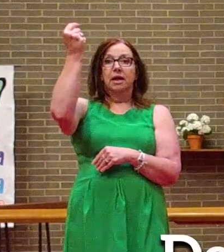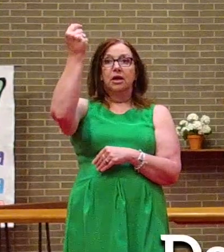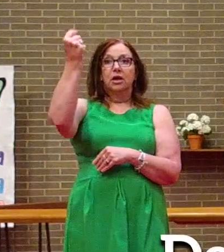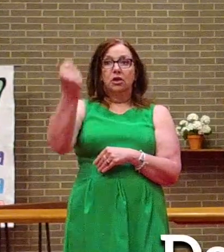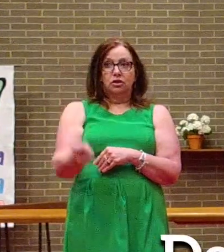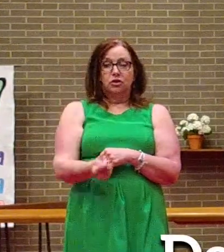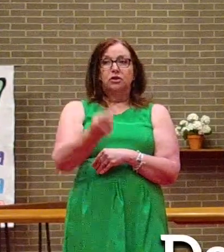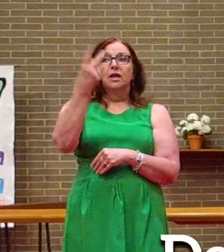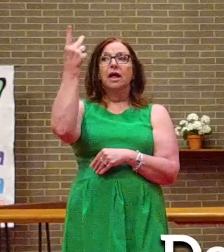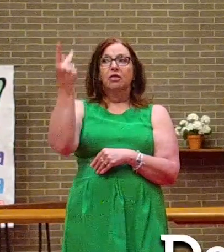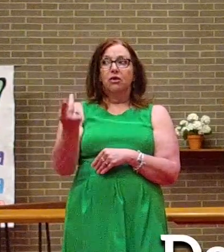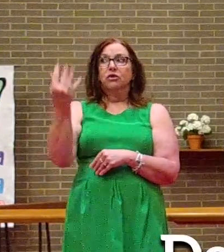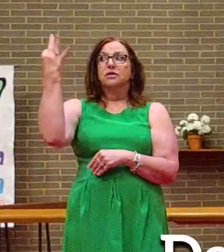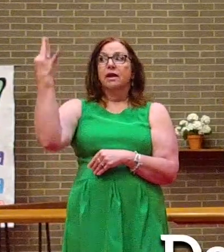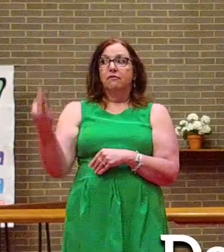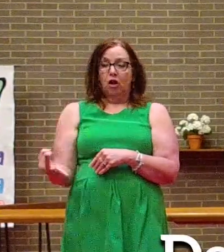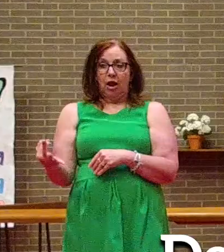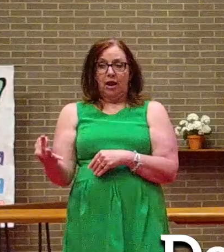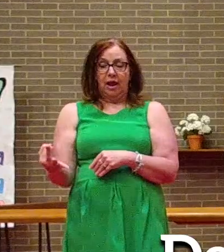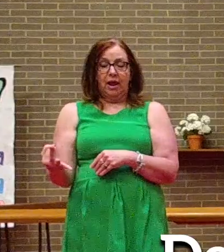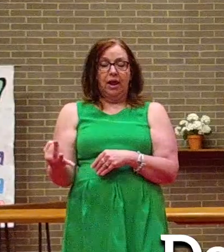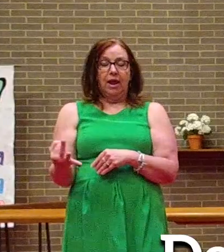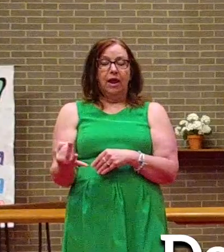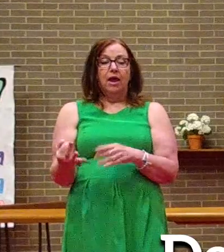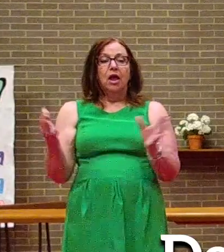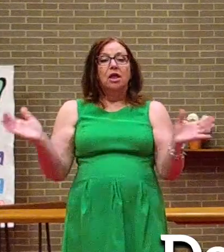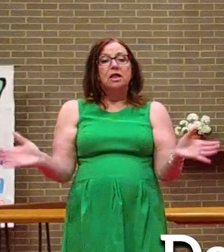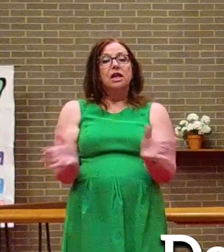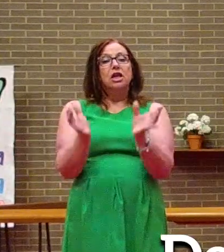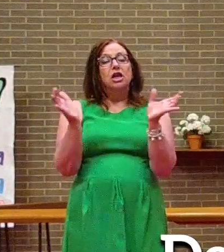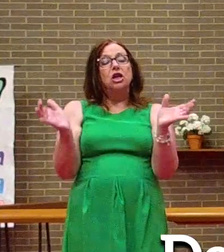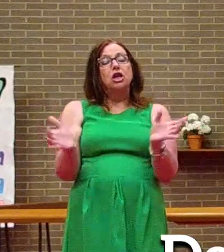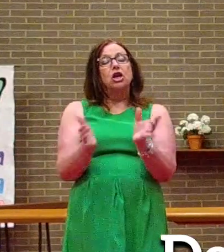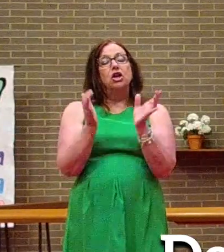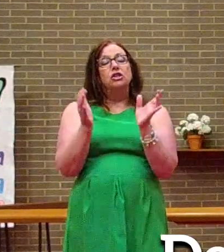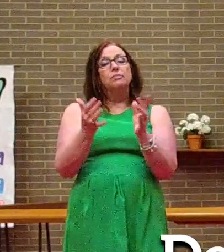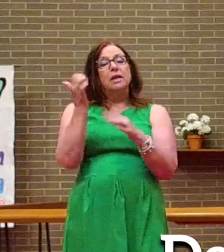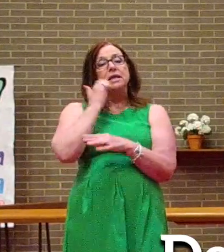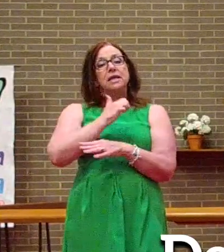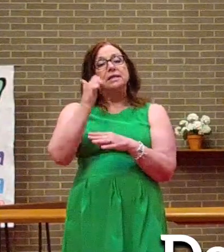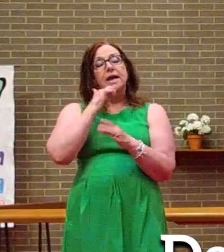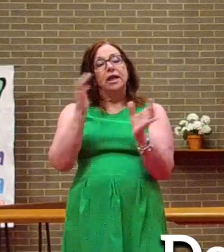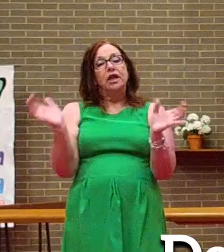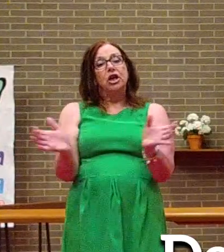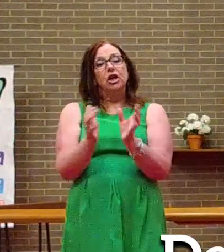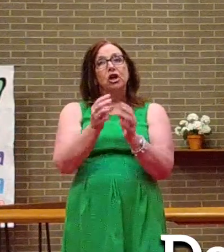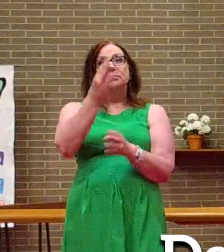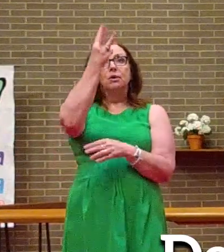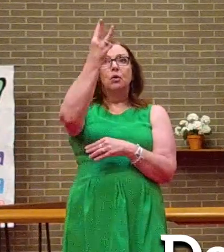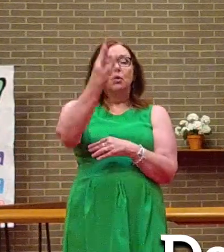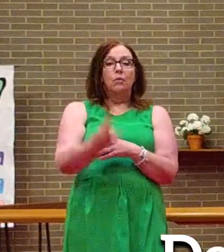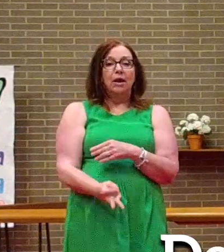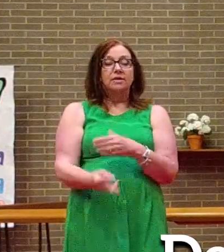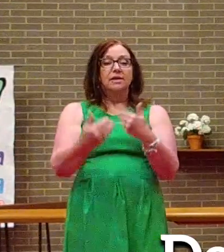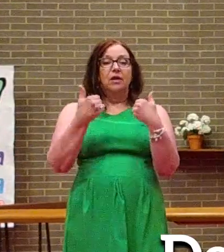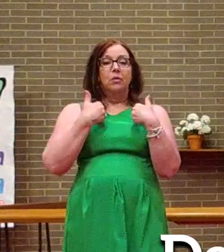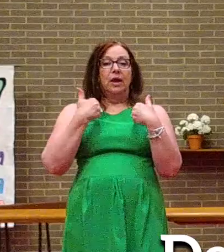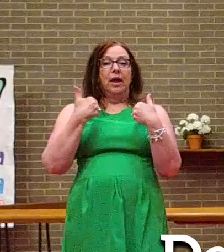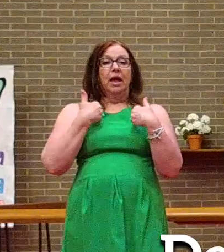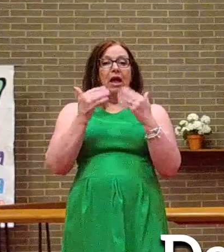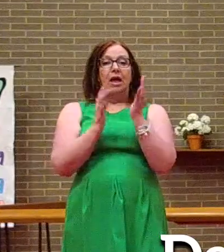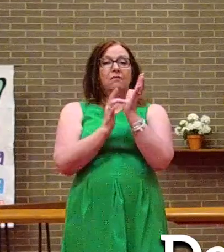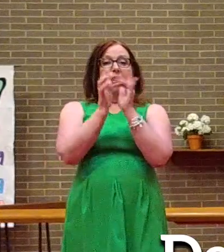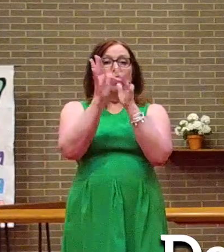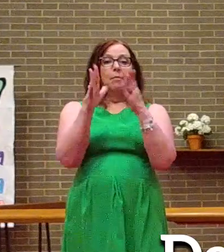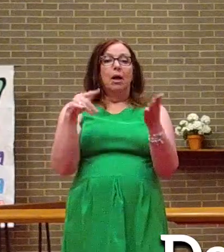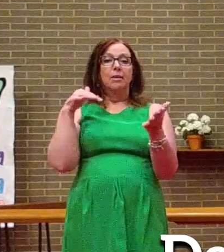Thursday, Friday, we have our encouragement, our daily encouragement. Wednesday, we have our